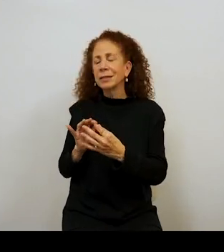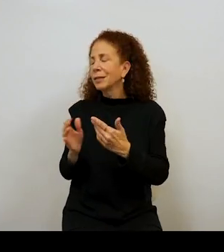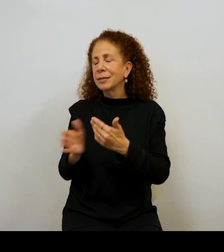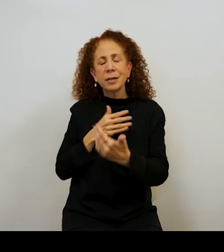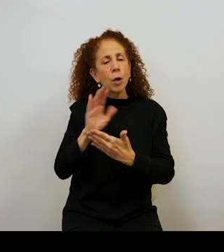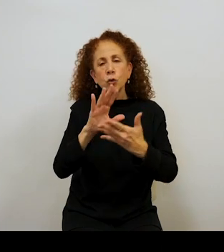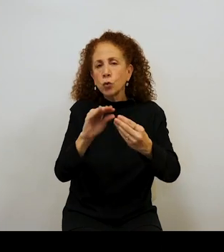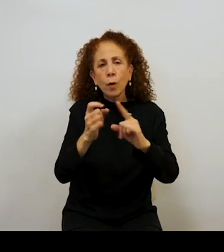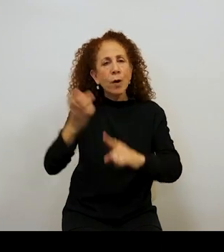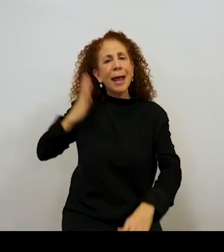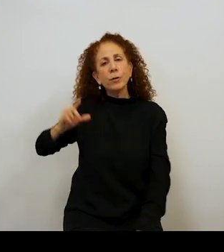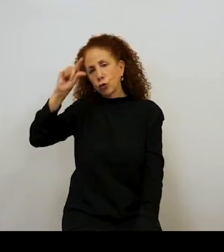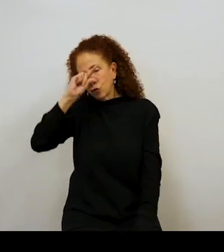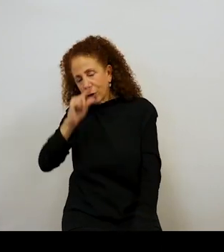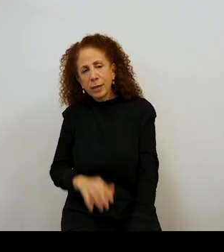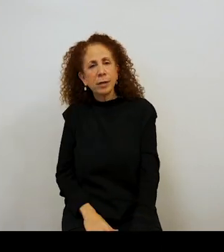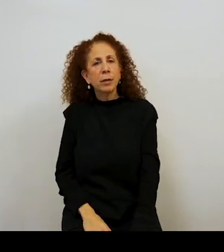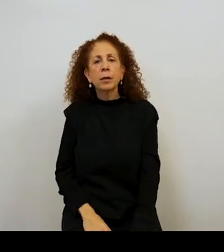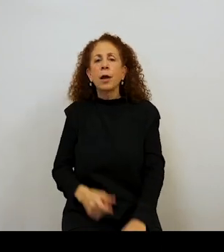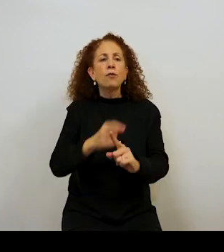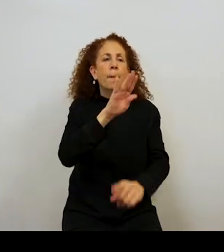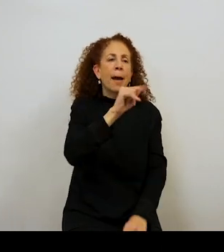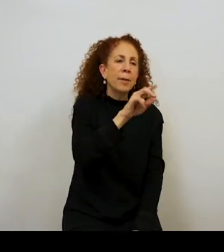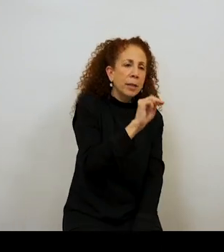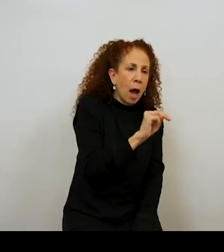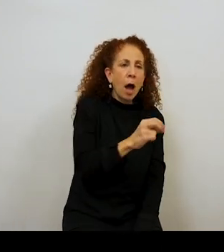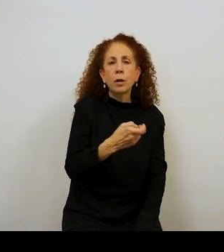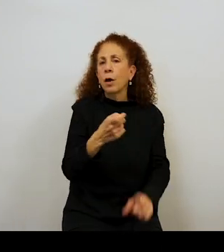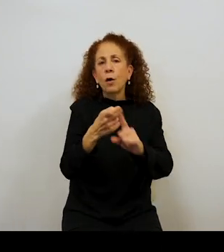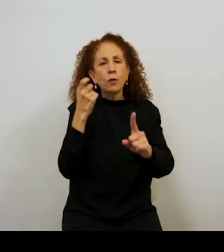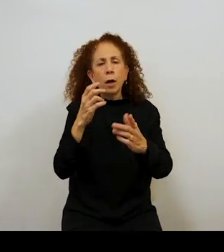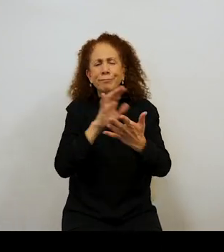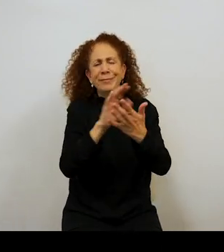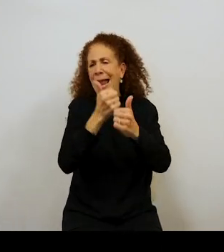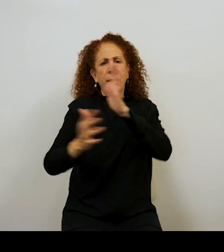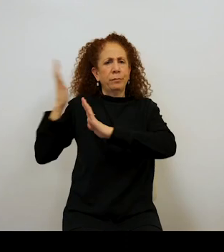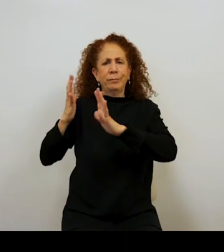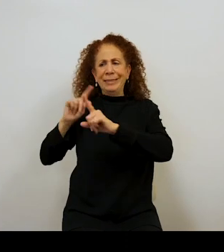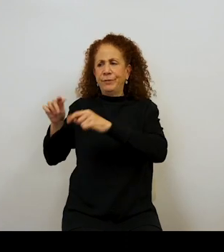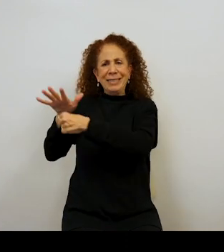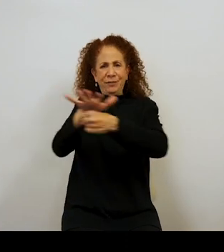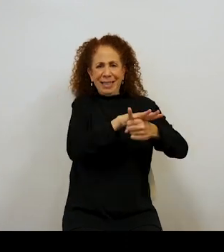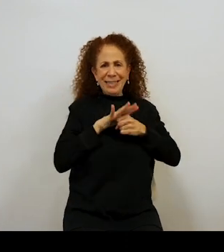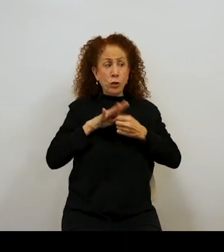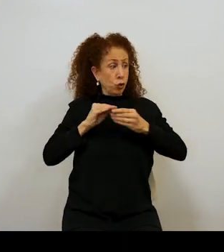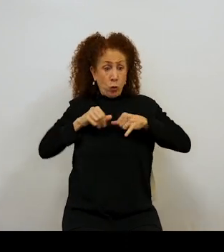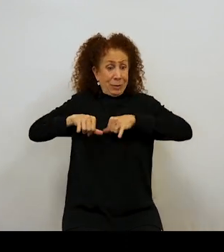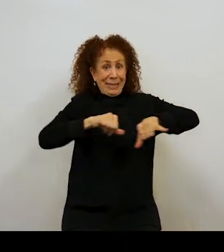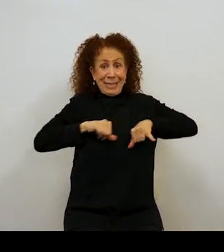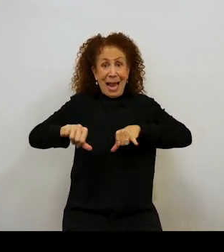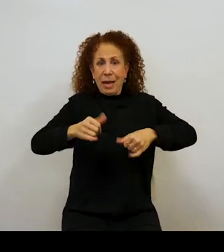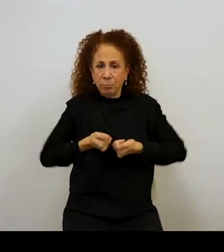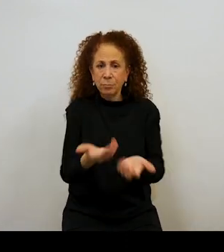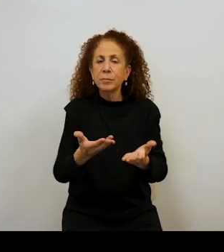are from ancient Greece, whether your stories are from Babylon, whether your stories are from the Indus Valley civilization, we are telling the same stories, we are